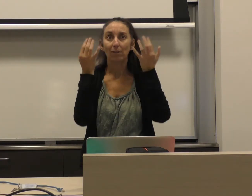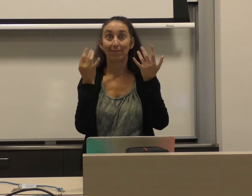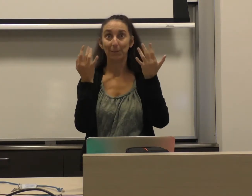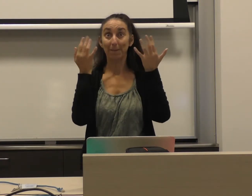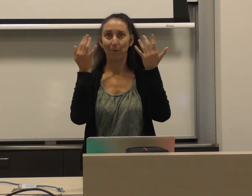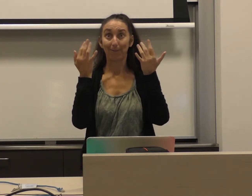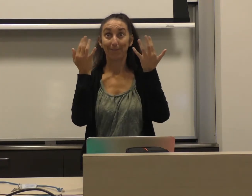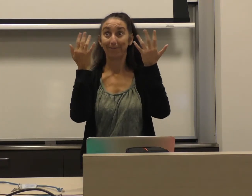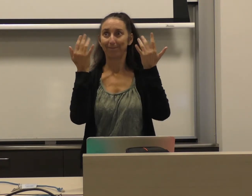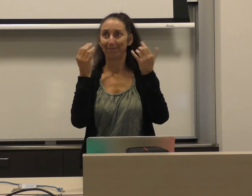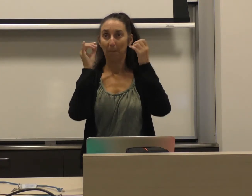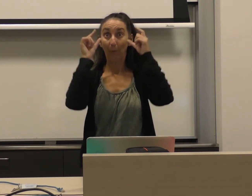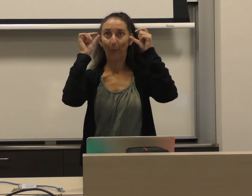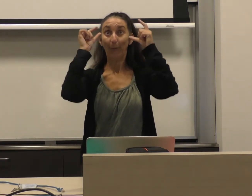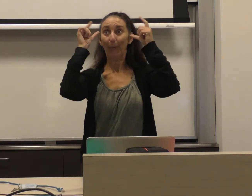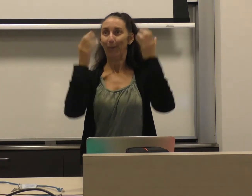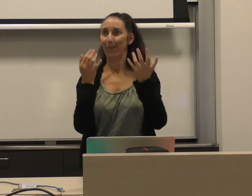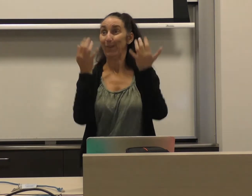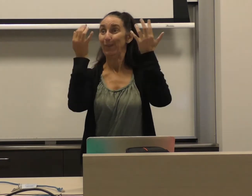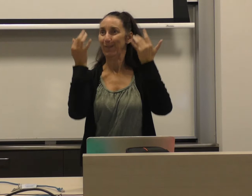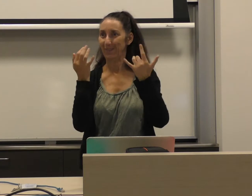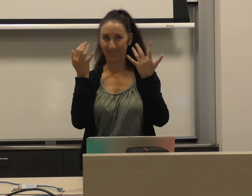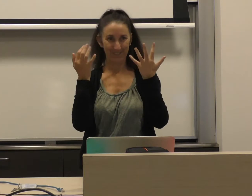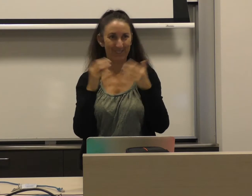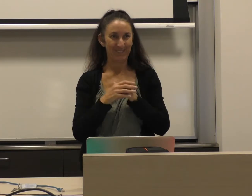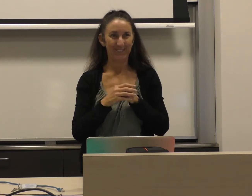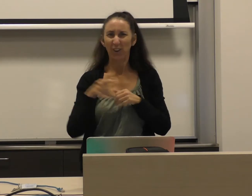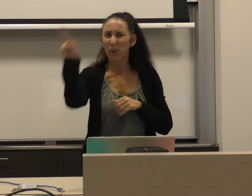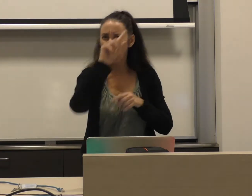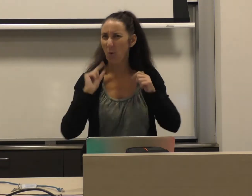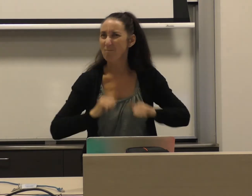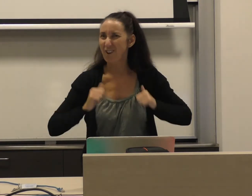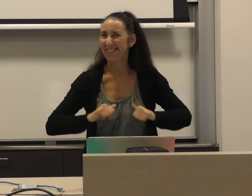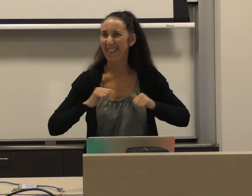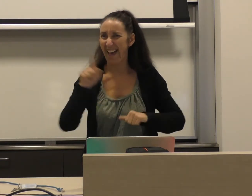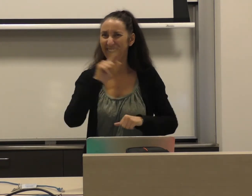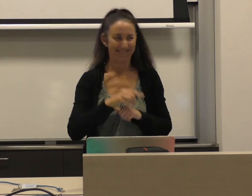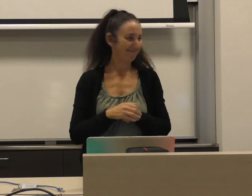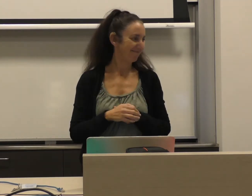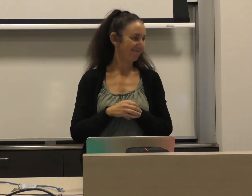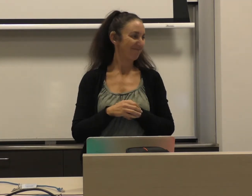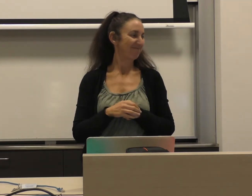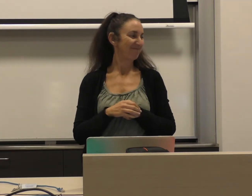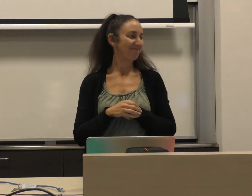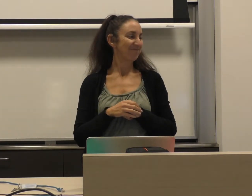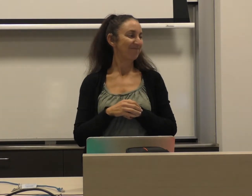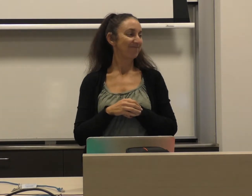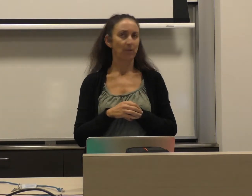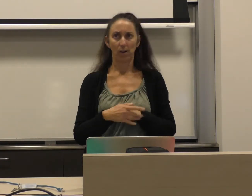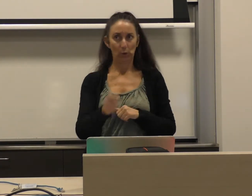You can use your eyes in a way that sort of shows a bit of sparkle or life. And yes, I can see you practicing that now, that's